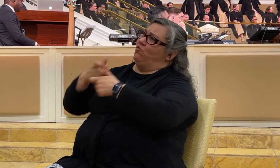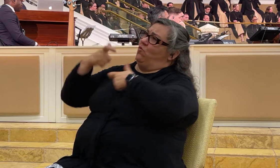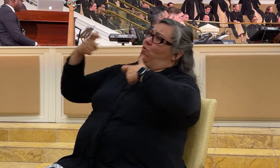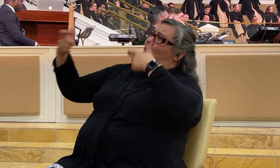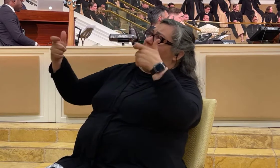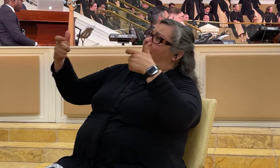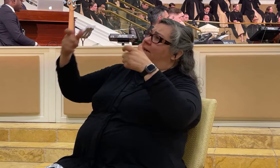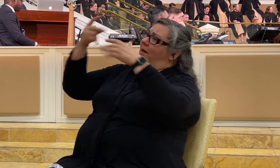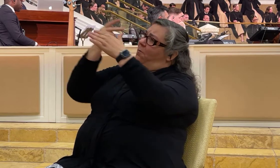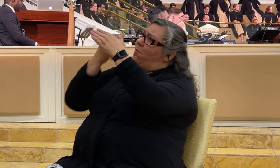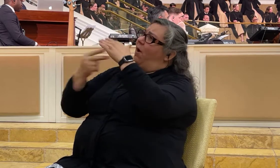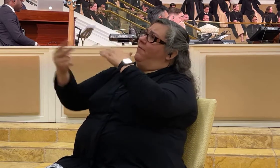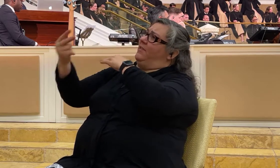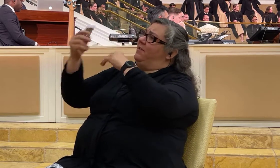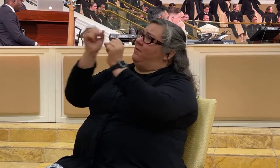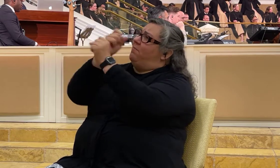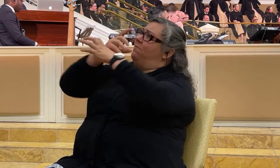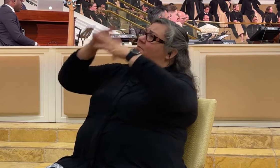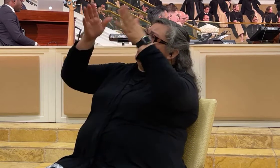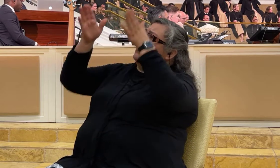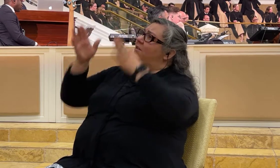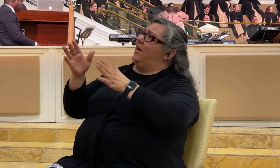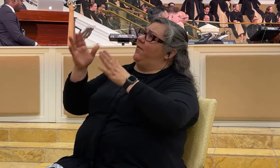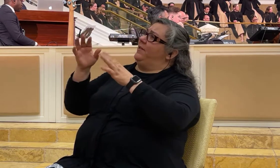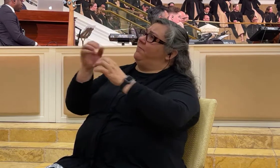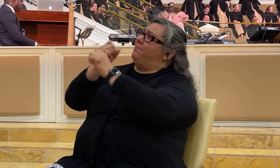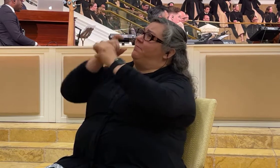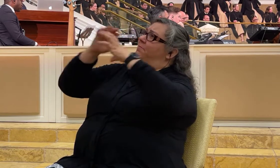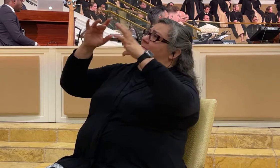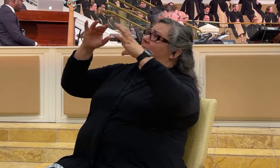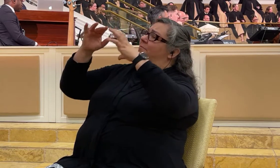of the prophets. And our mantra should be,